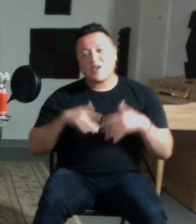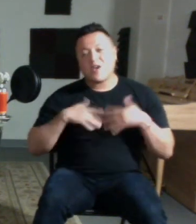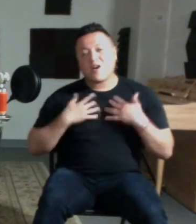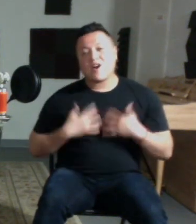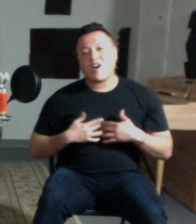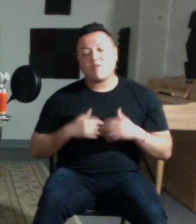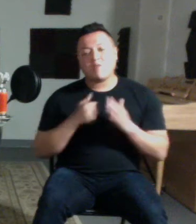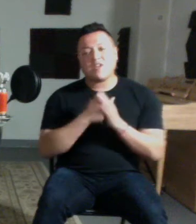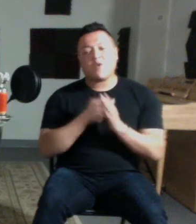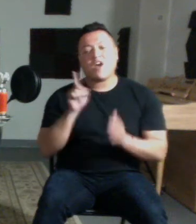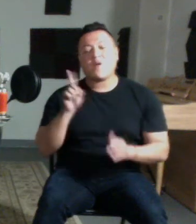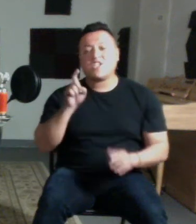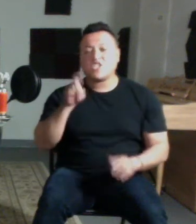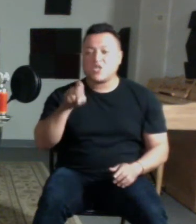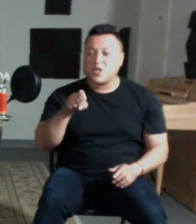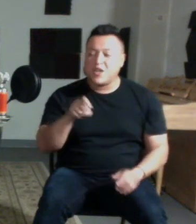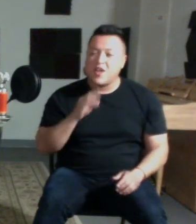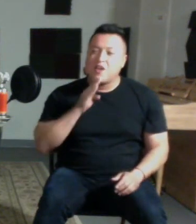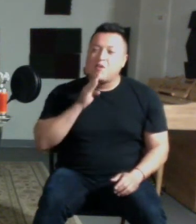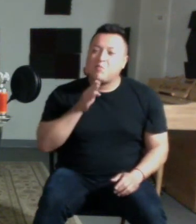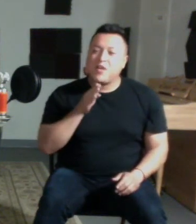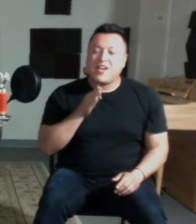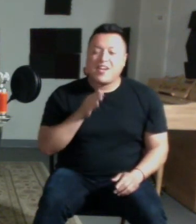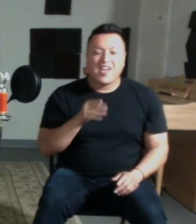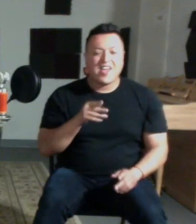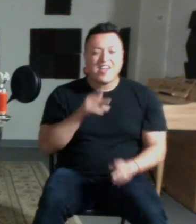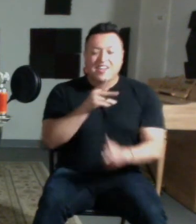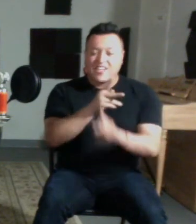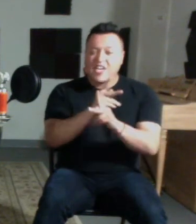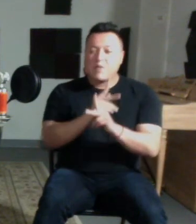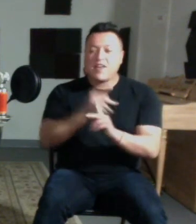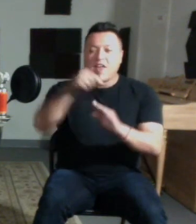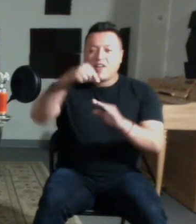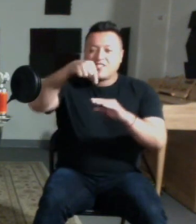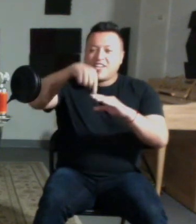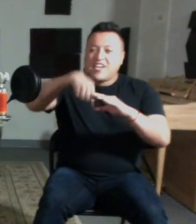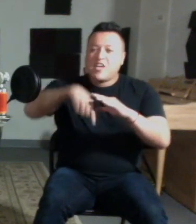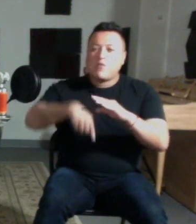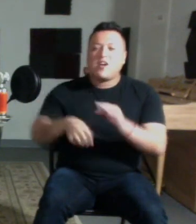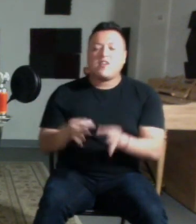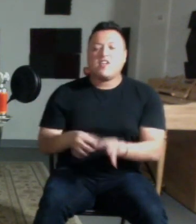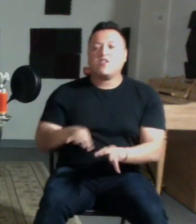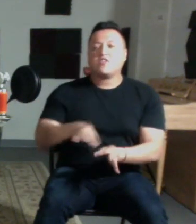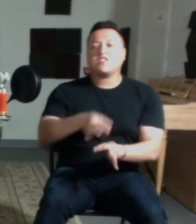your heartbeat where I should be. Keep it deep within your